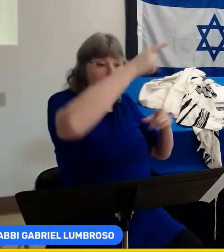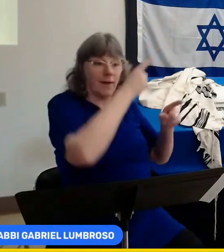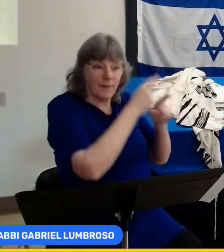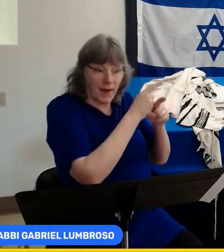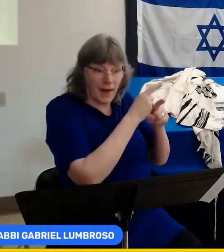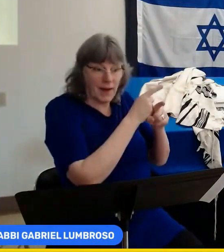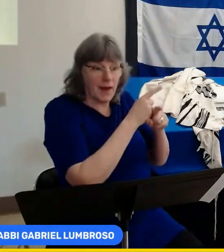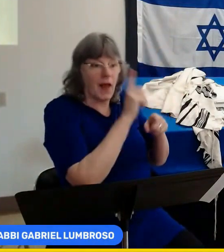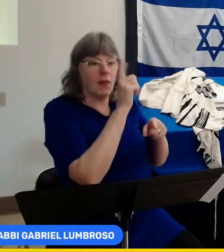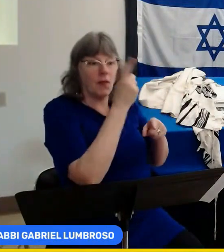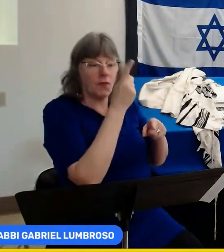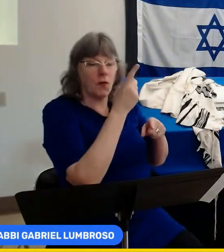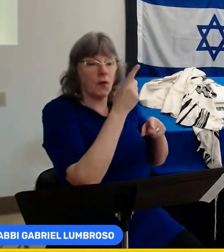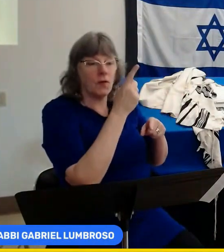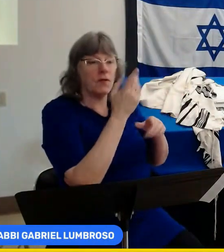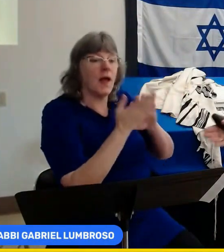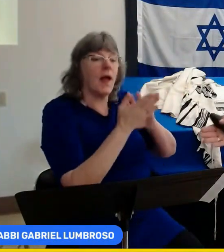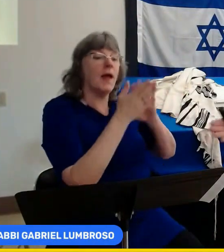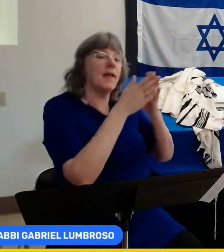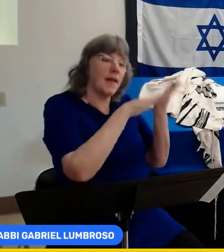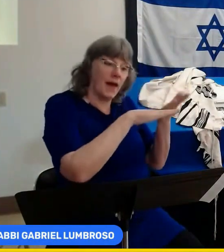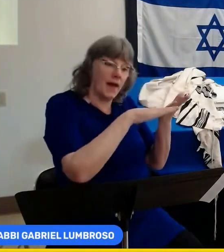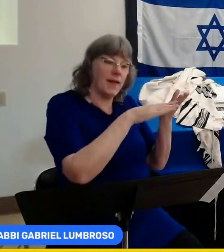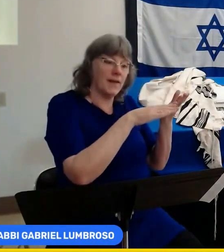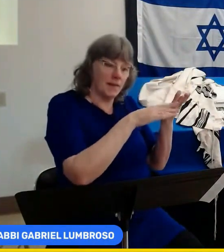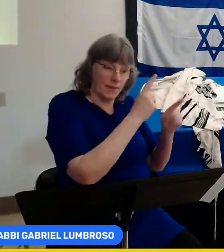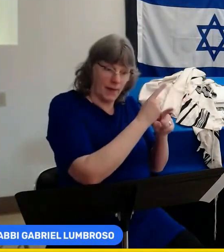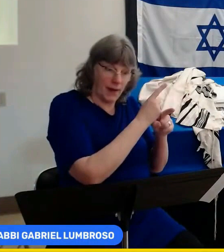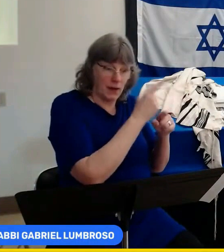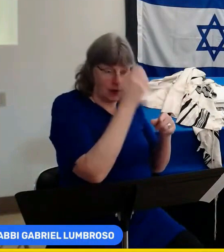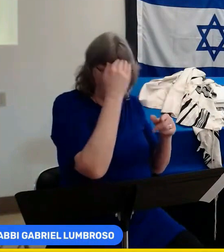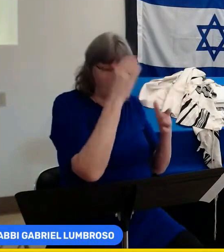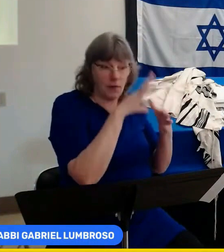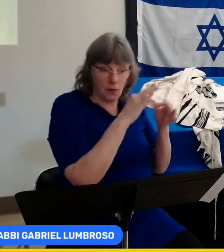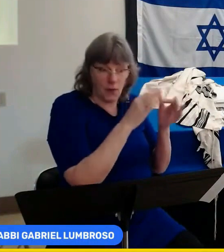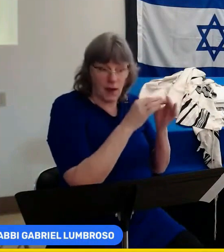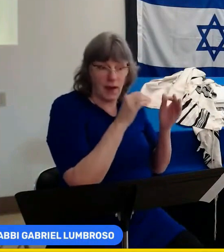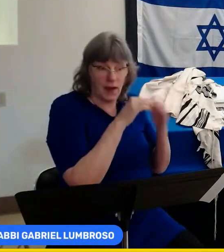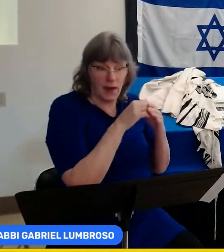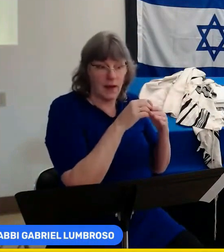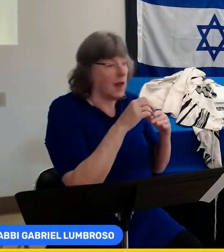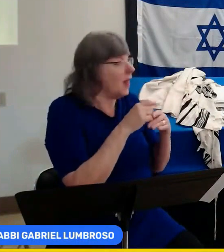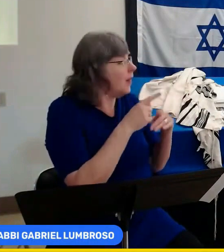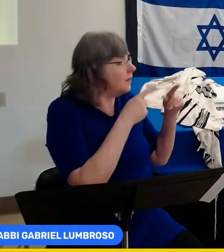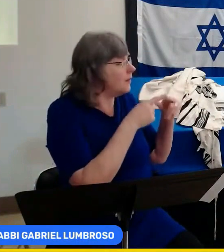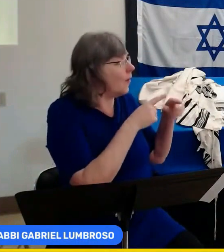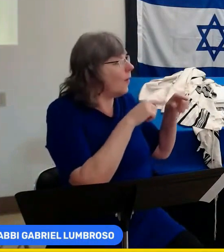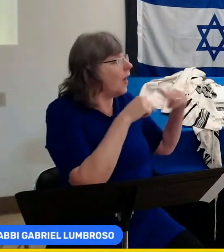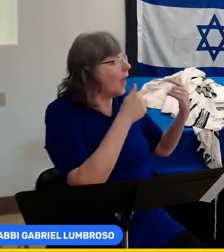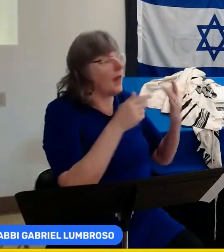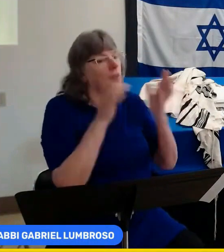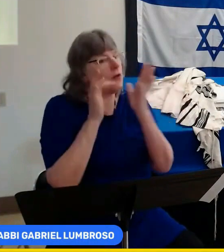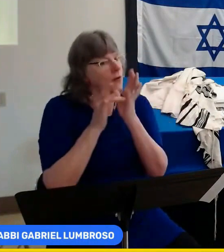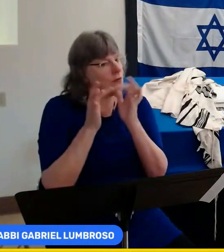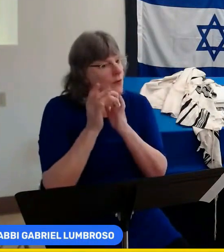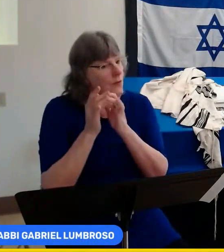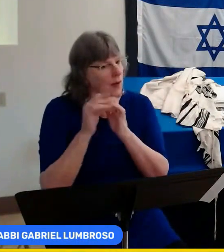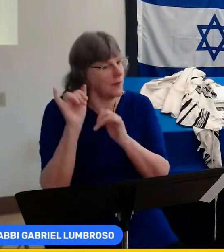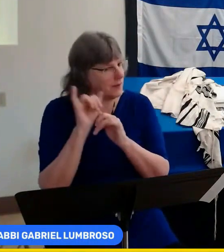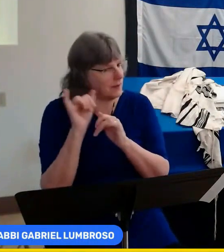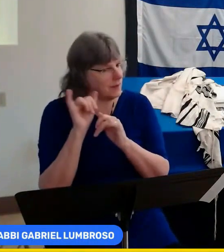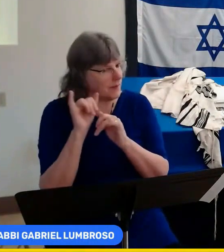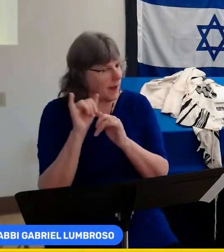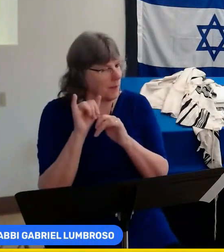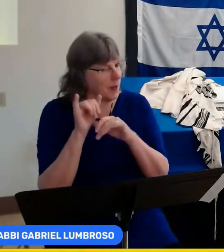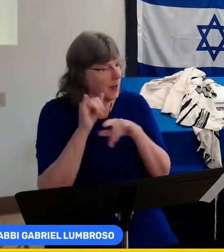at which continues through Mount Horeb and ends with the entry of into Israel. Could it be these things written down as a